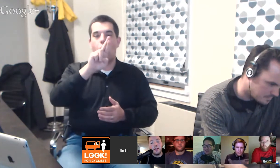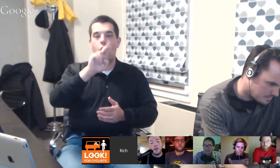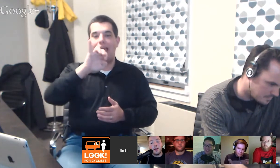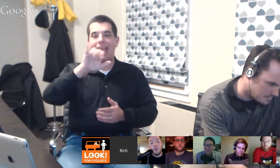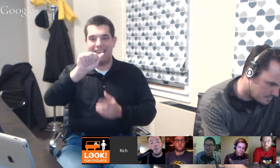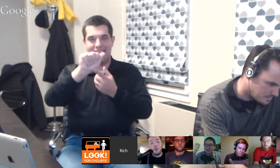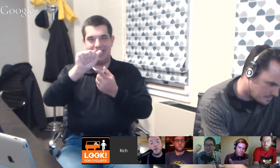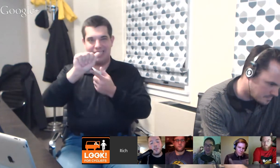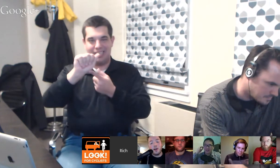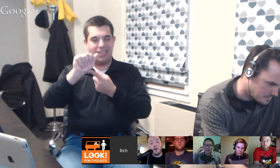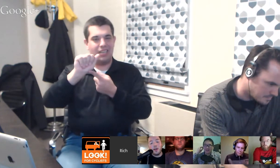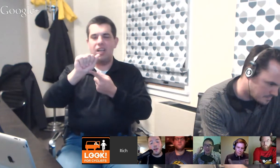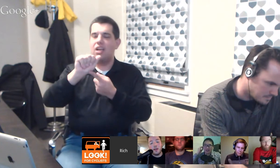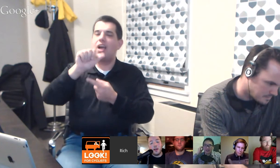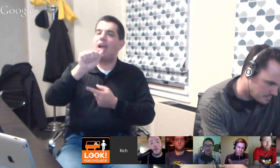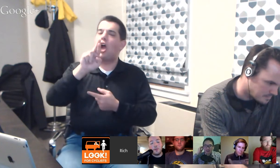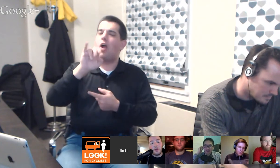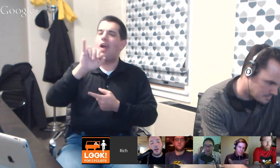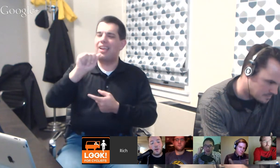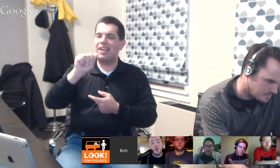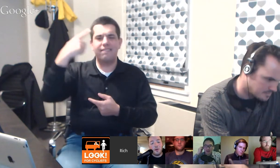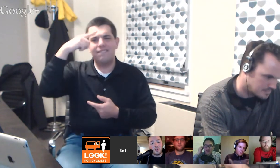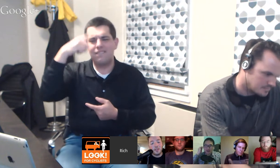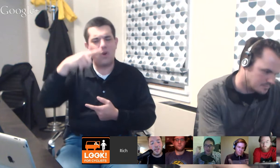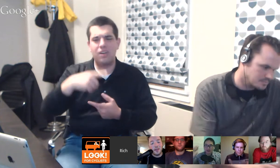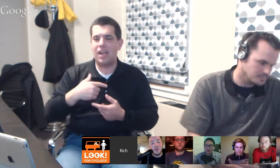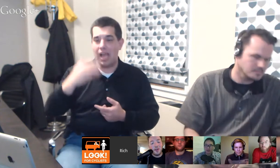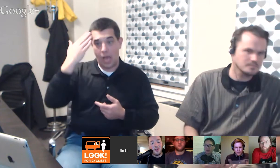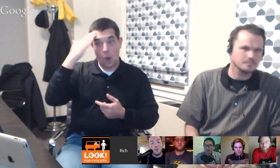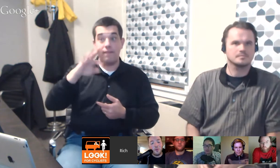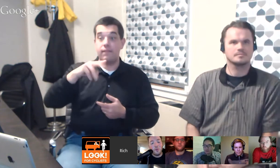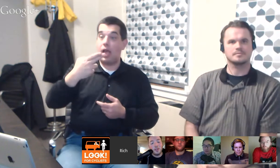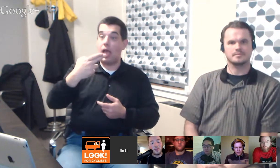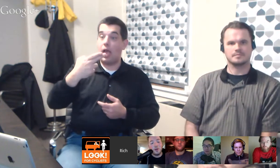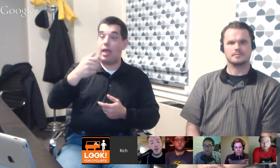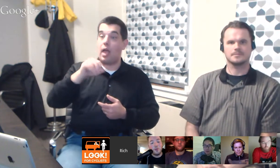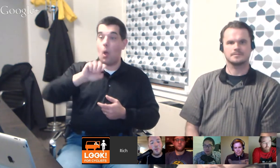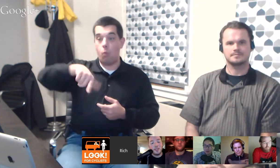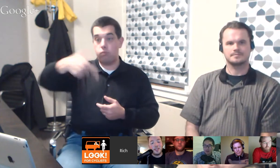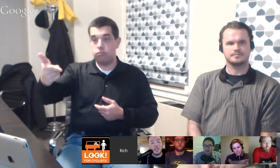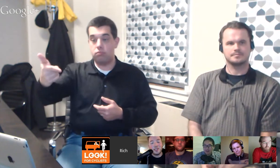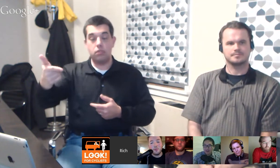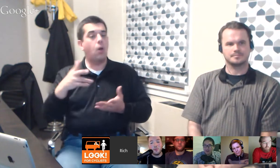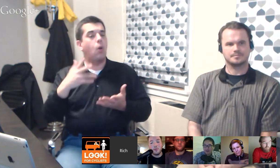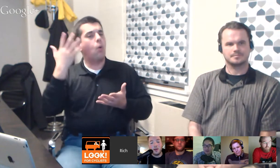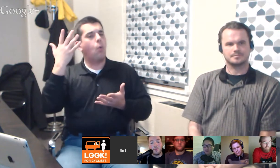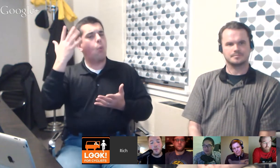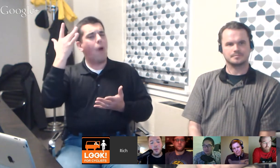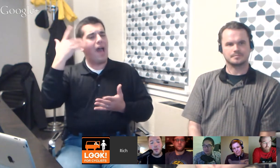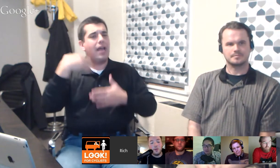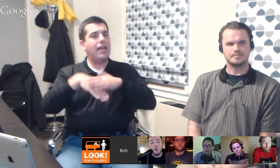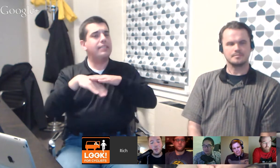A-R-I-A. What is ARIA? I don't know if Hal wants to take that one. And what makes it accessible? Using